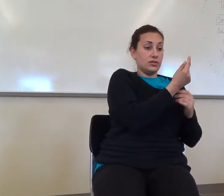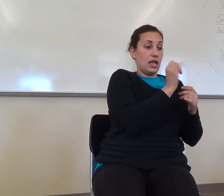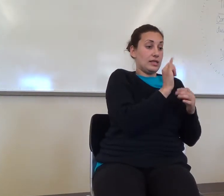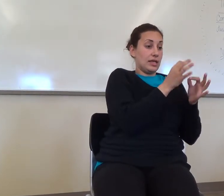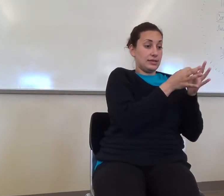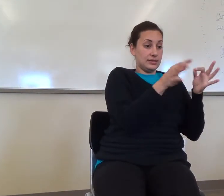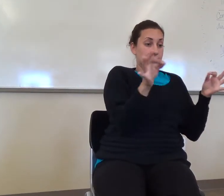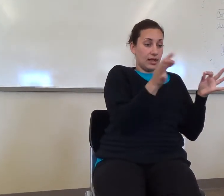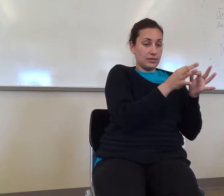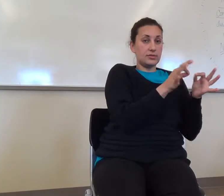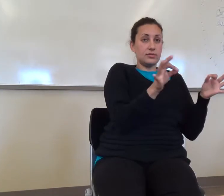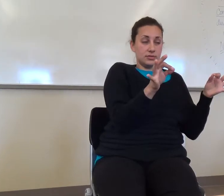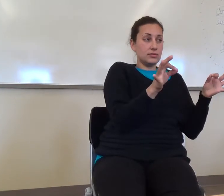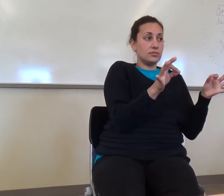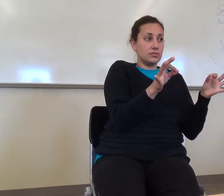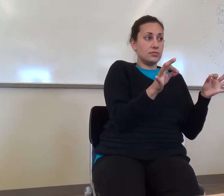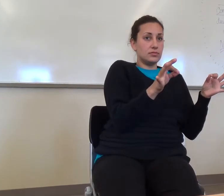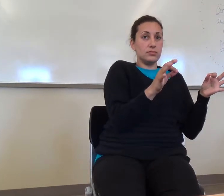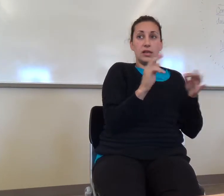Right. This